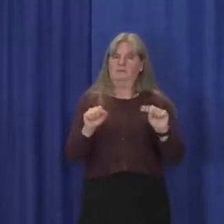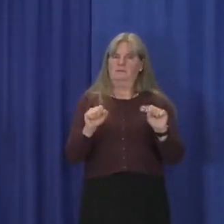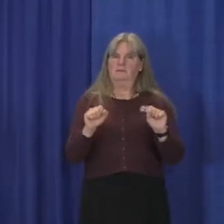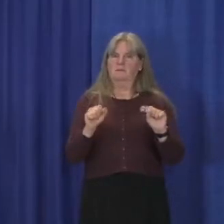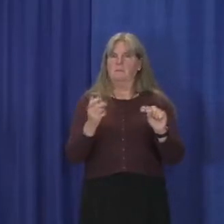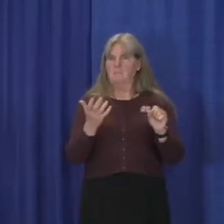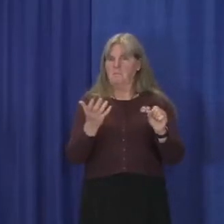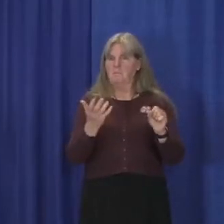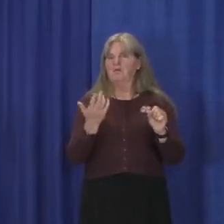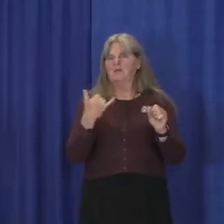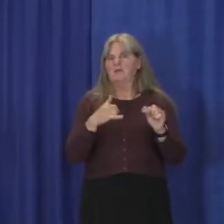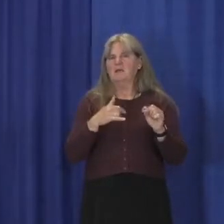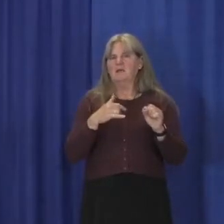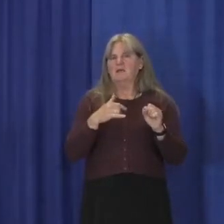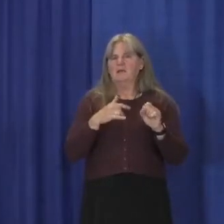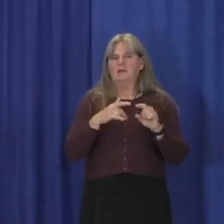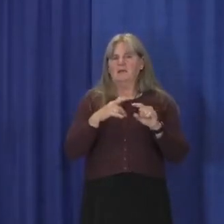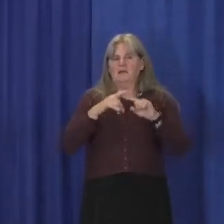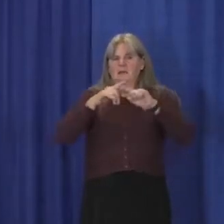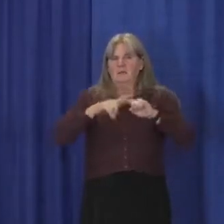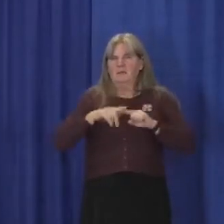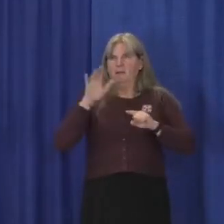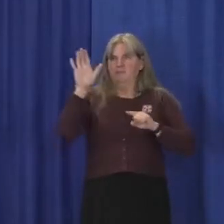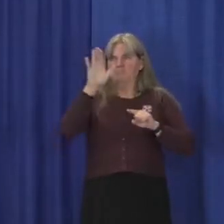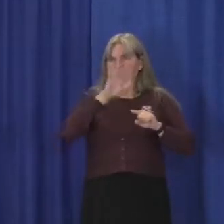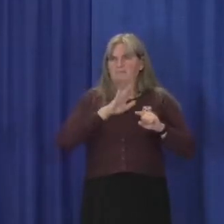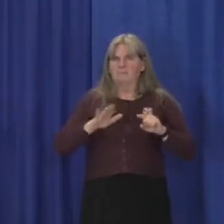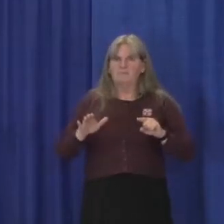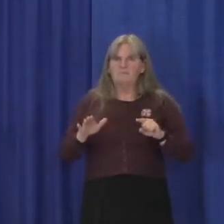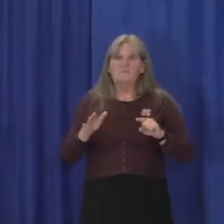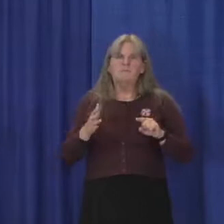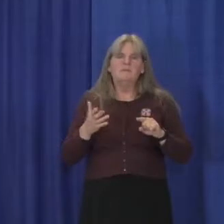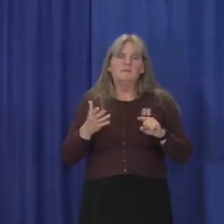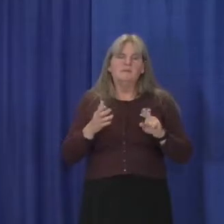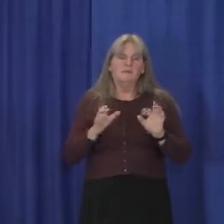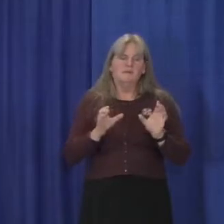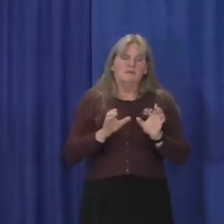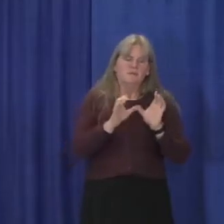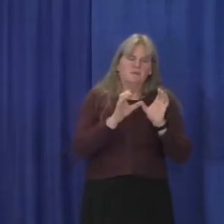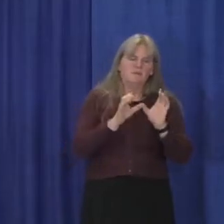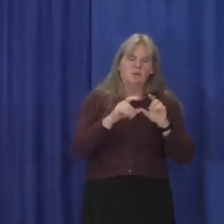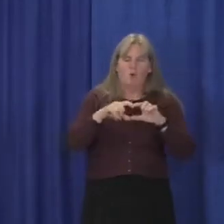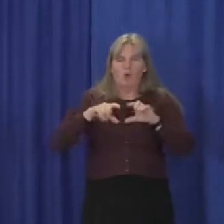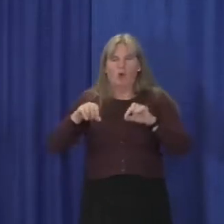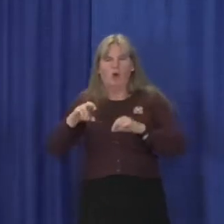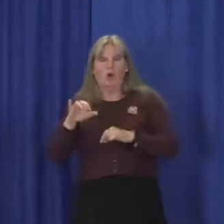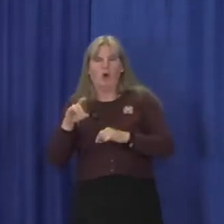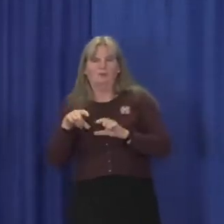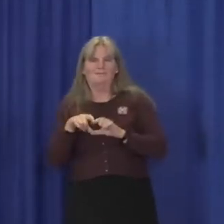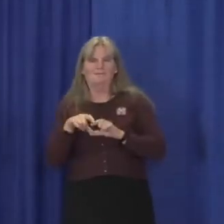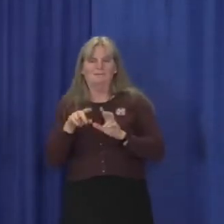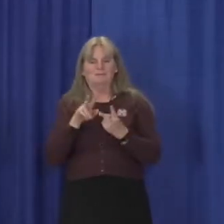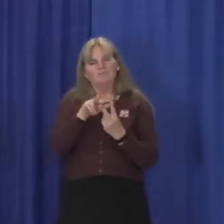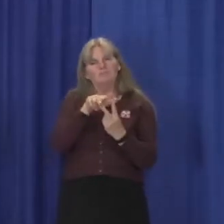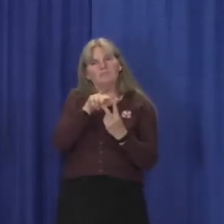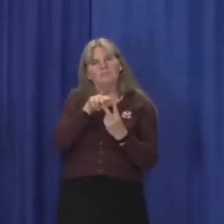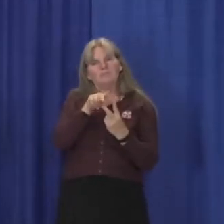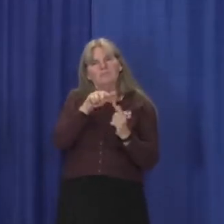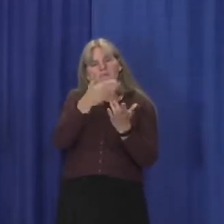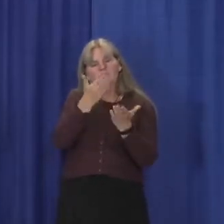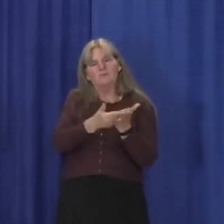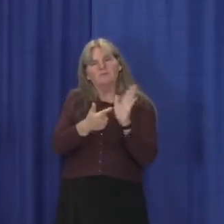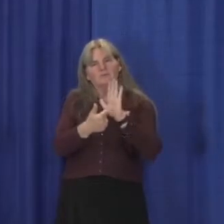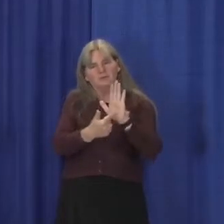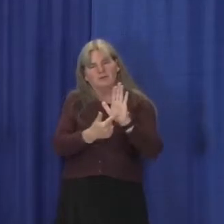the provinces and territories to decide how they use a certification versus the cards. But again, it